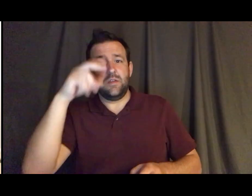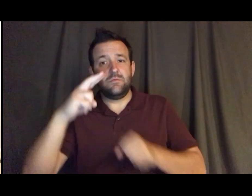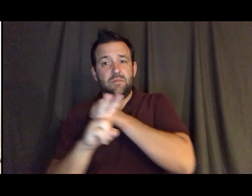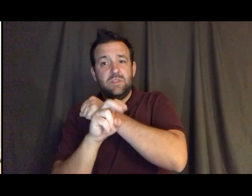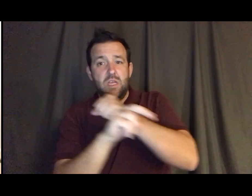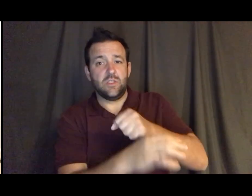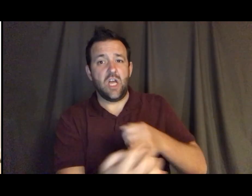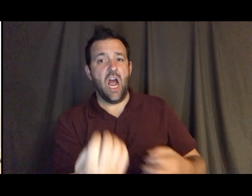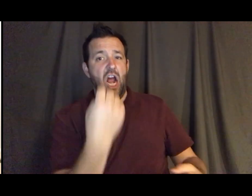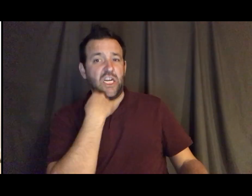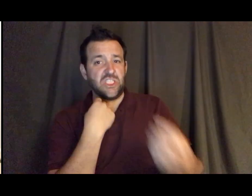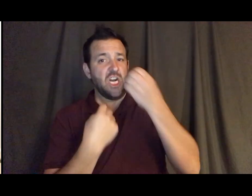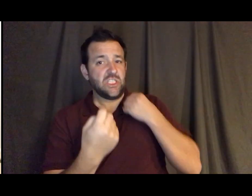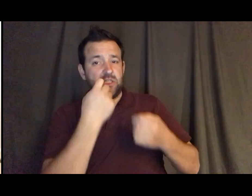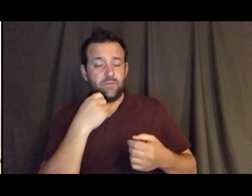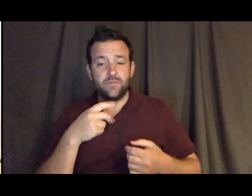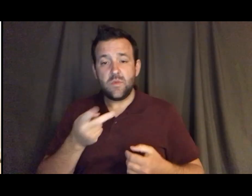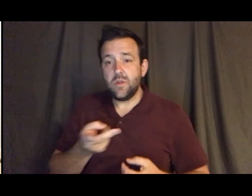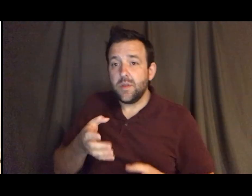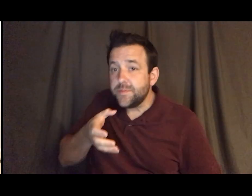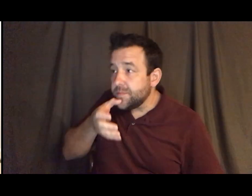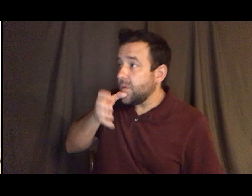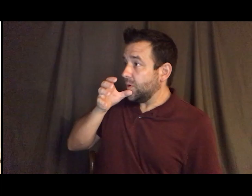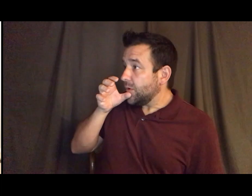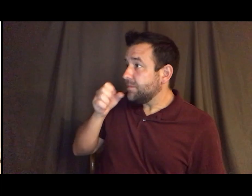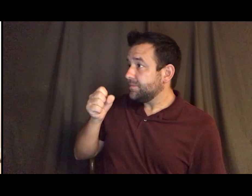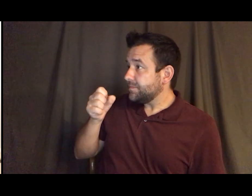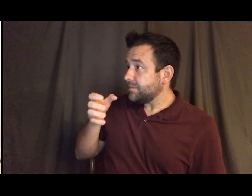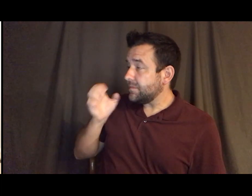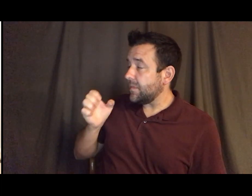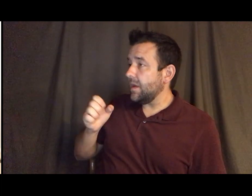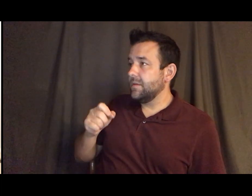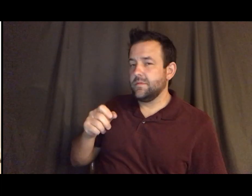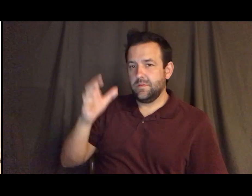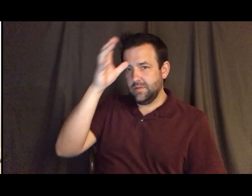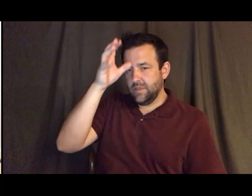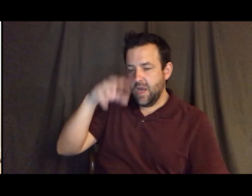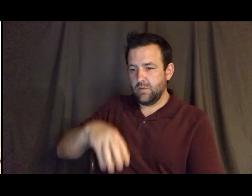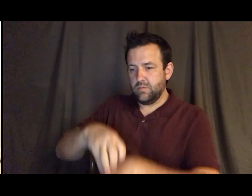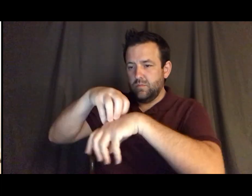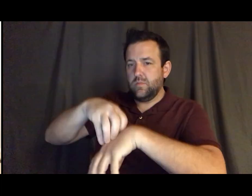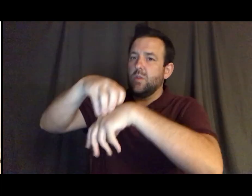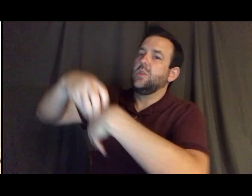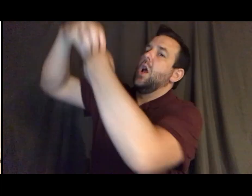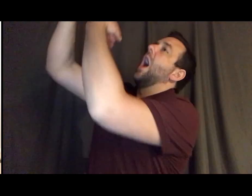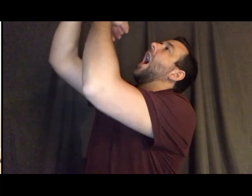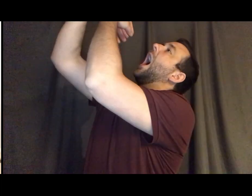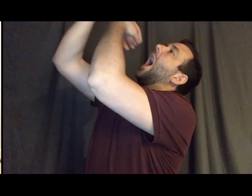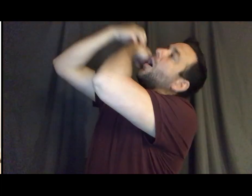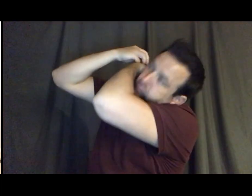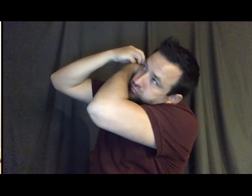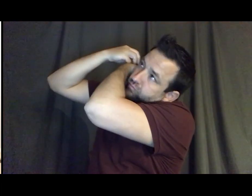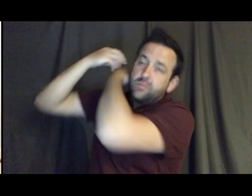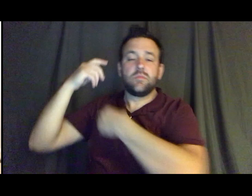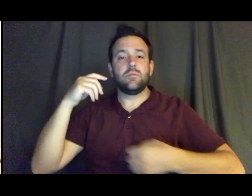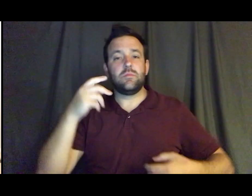milkshakes, and the father ate the fried octopus. David and Julie ate their salads, and the father ate his